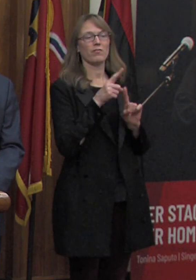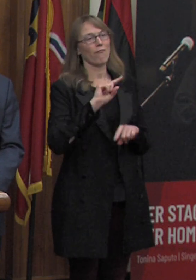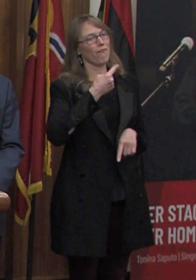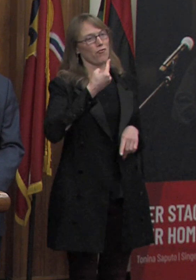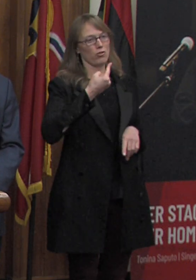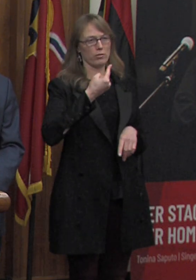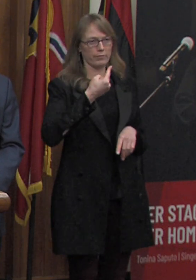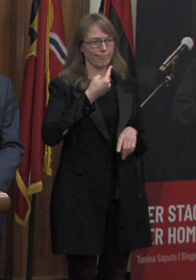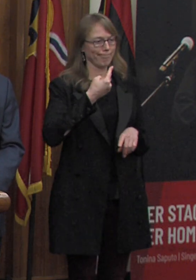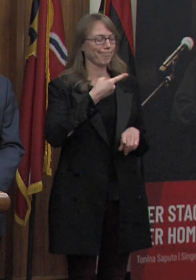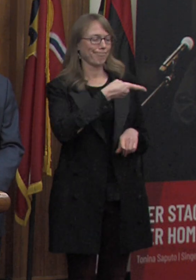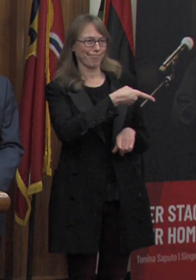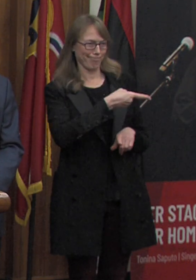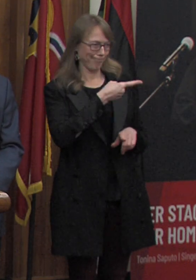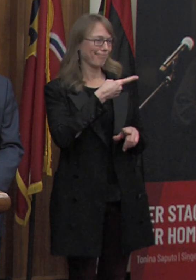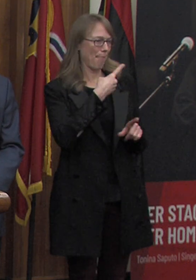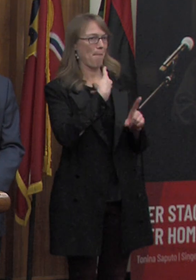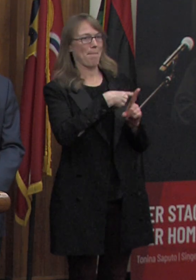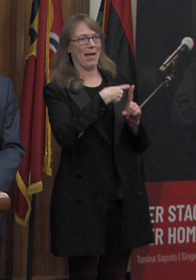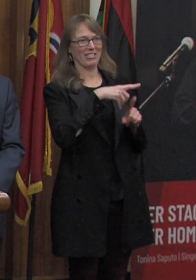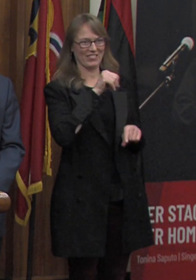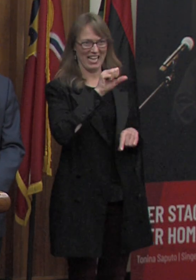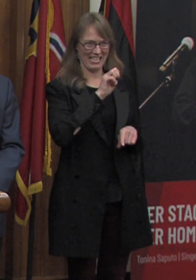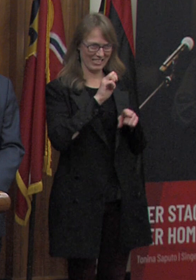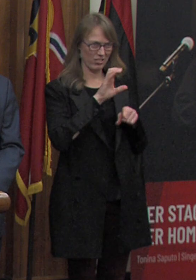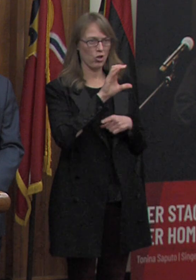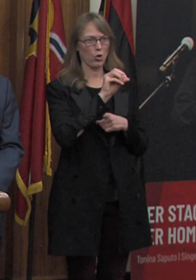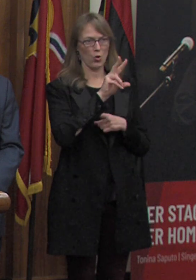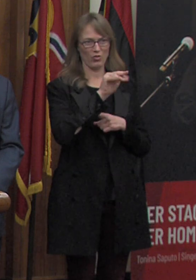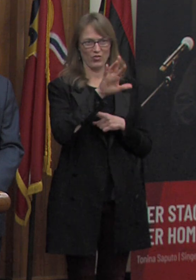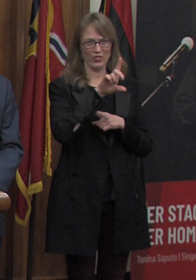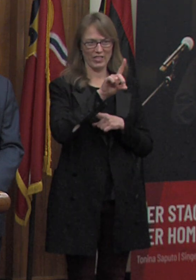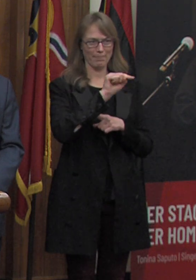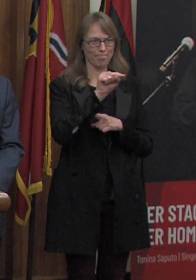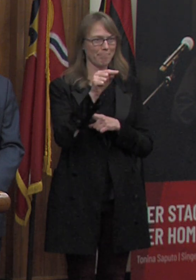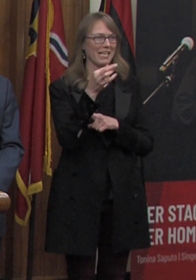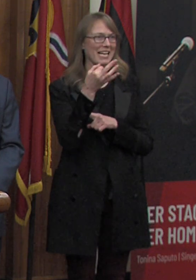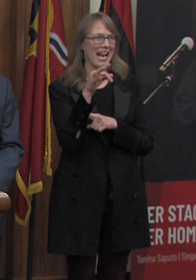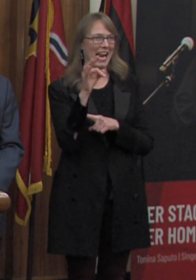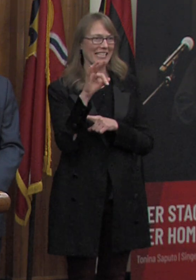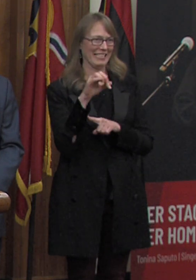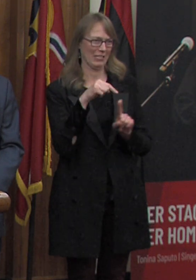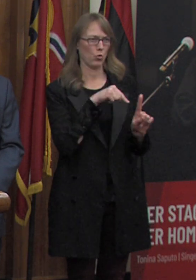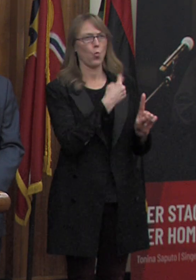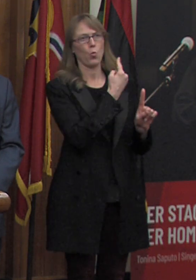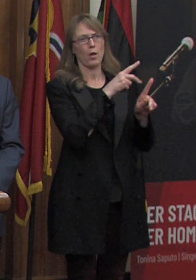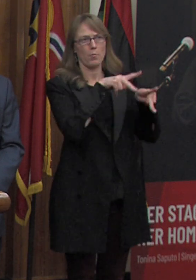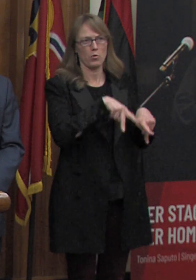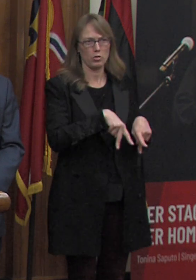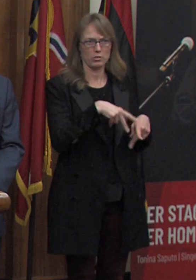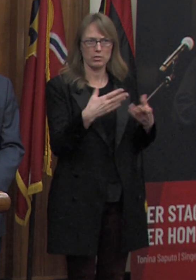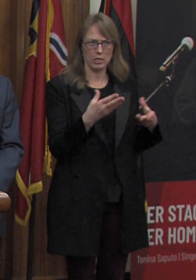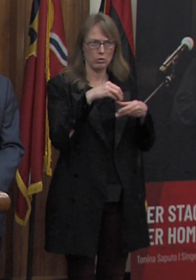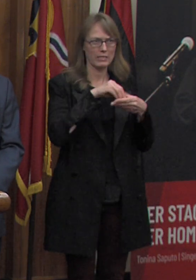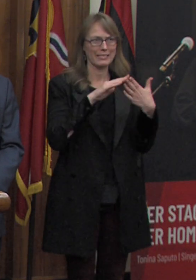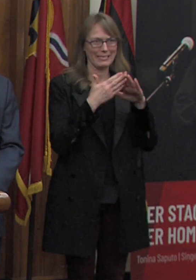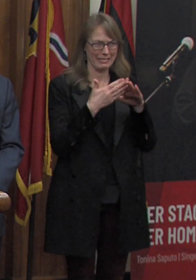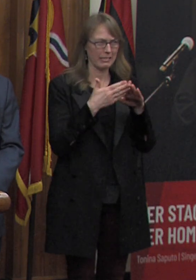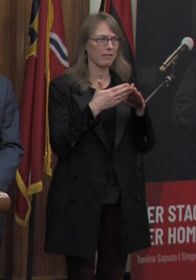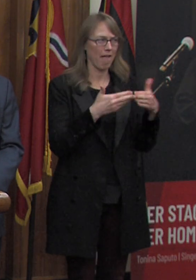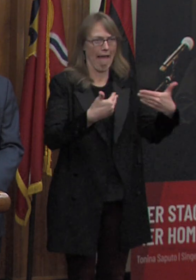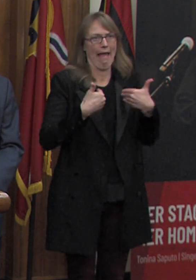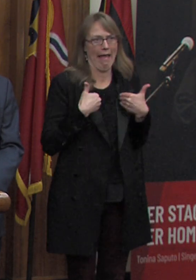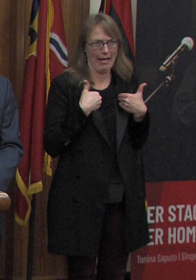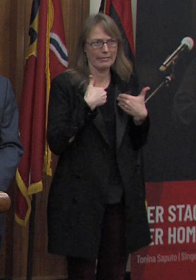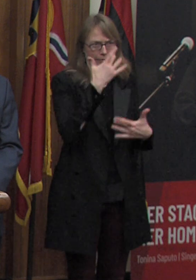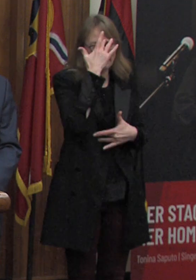Eccles is going to visit with you about as much information as we're able to reveal to you about it. And with that, I'll